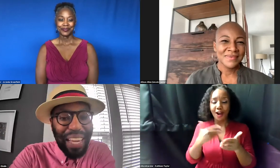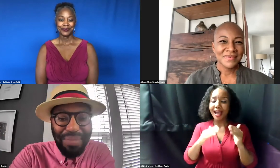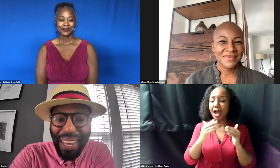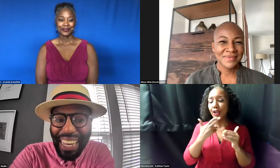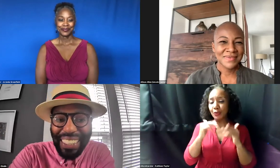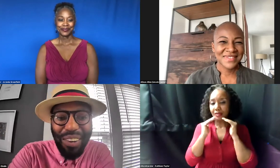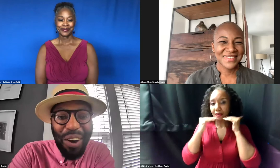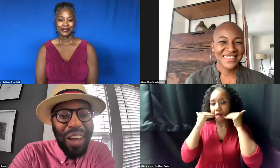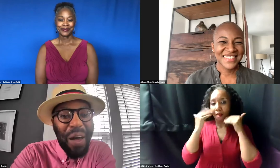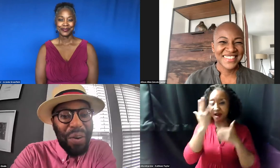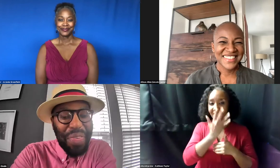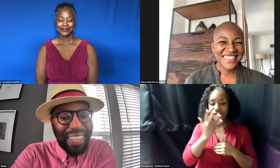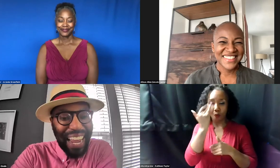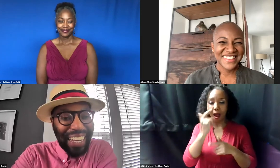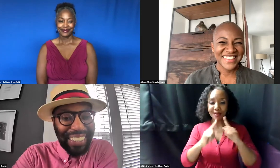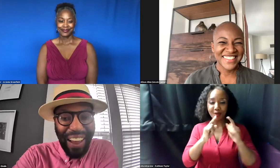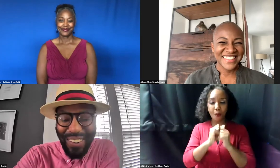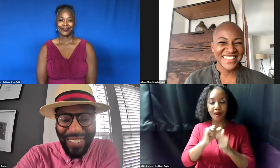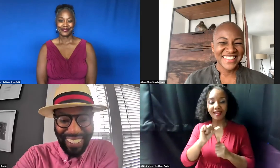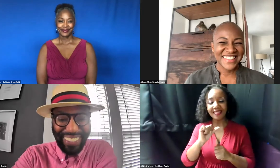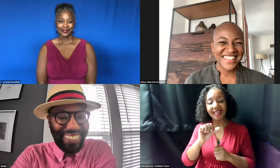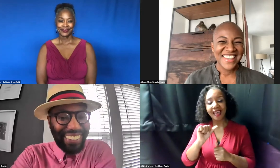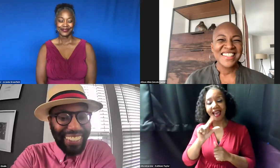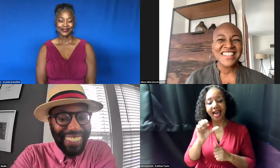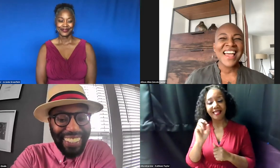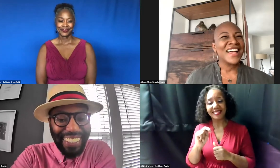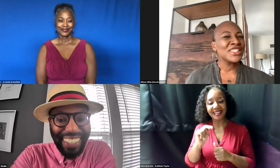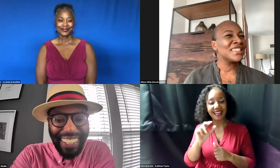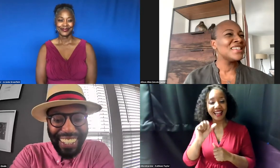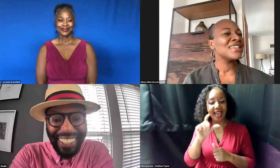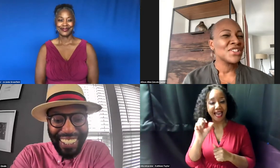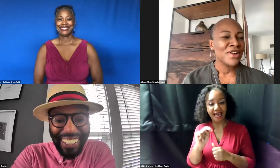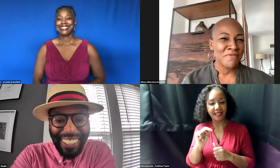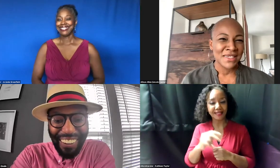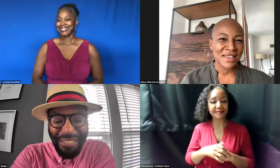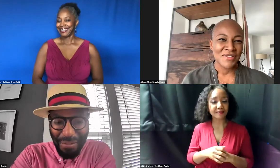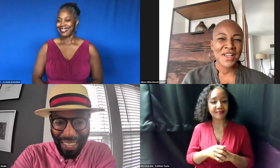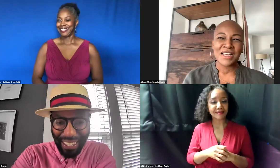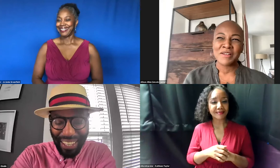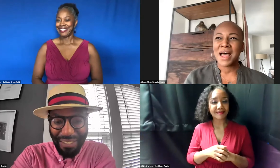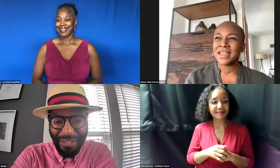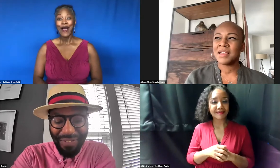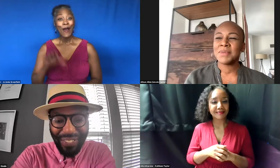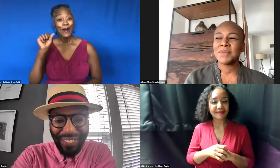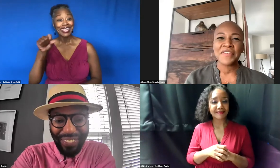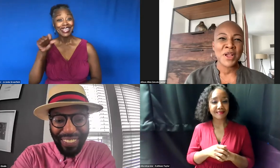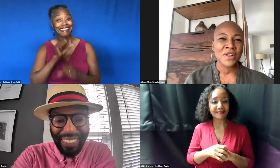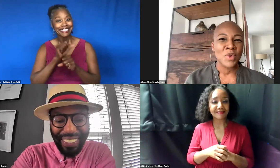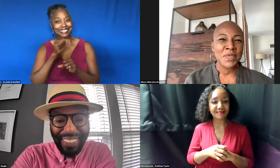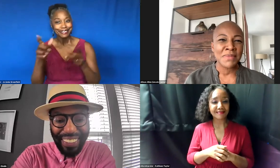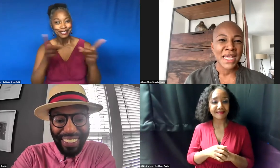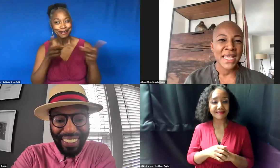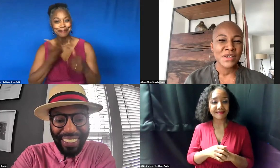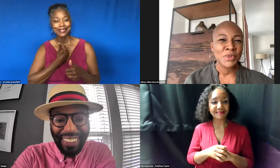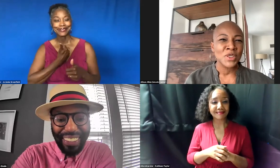on his face because I get to talk with Allison Allen this afternoon. Yes, and I actually did not describe myself. I am an